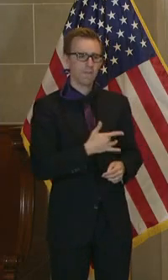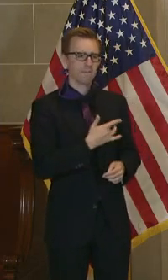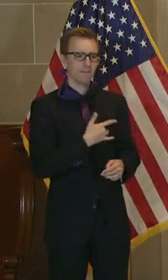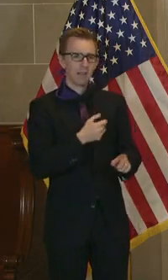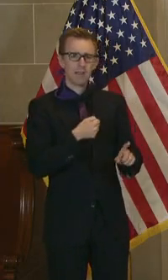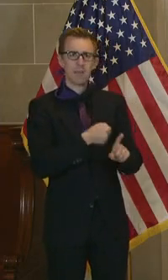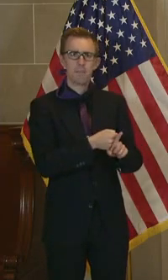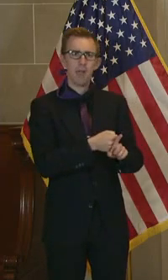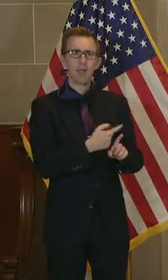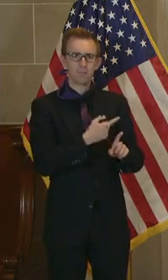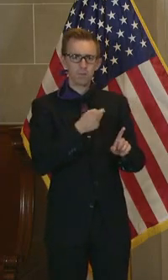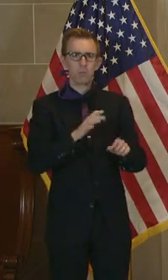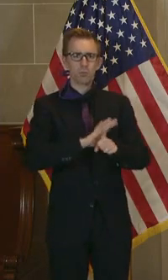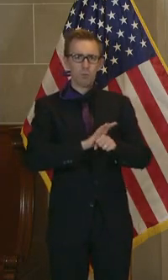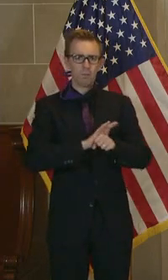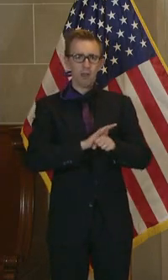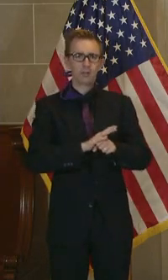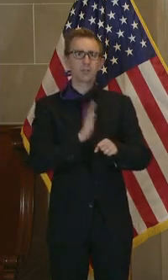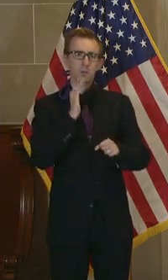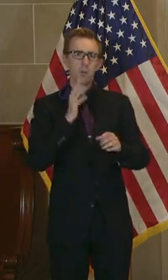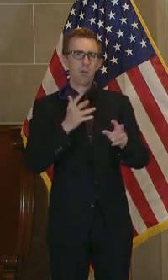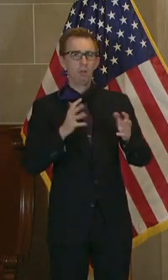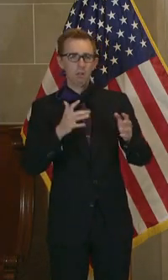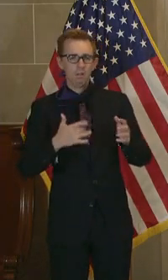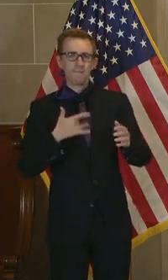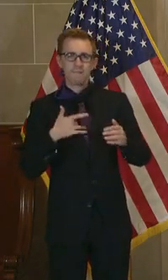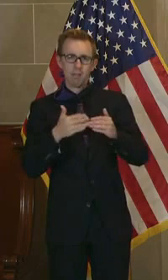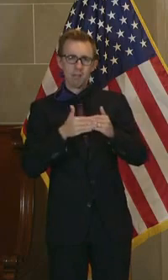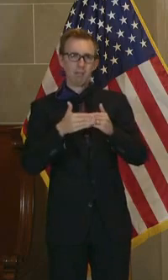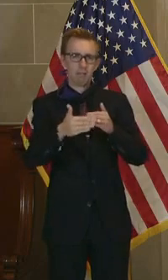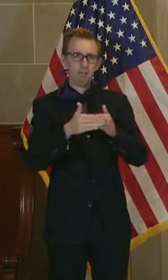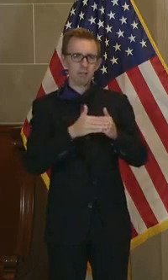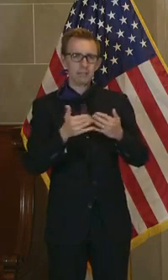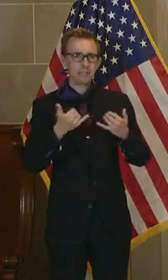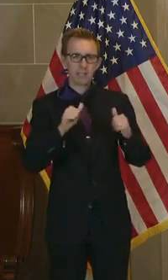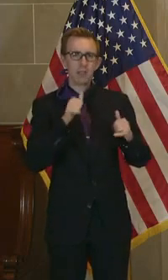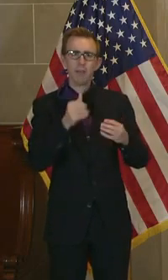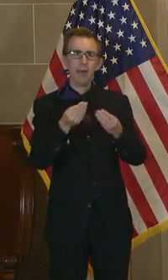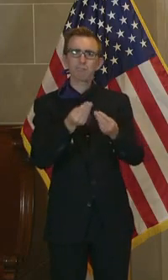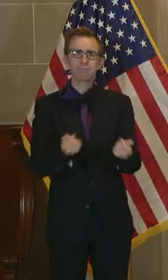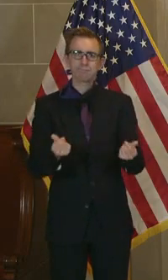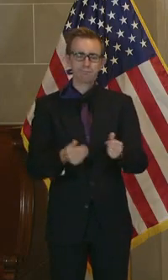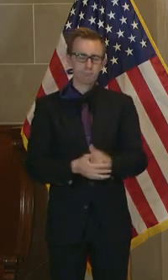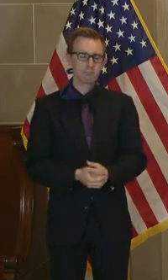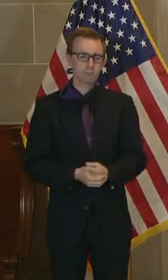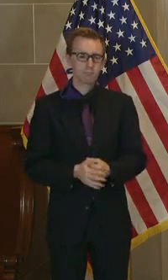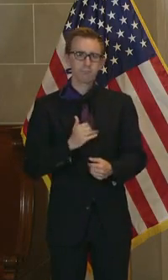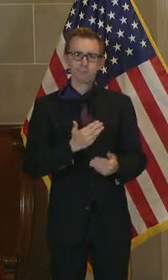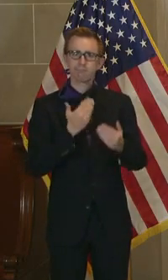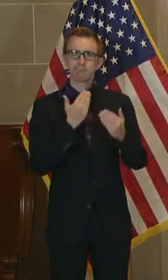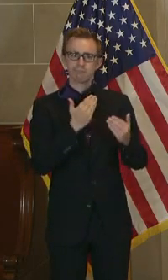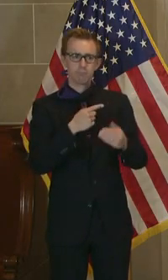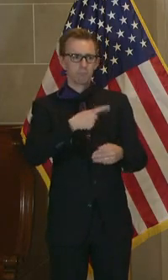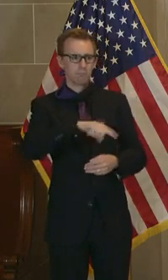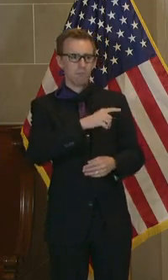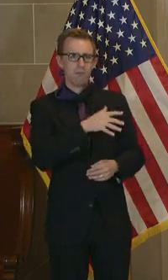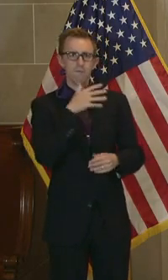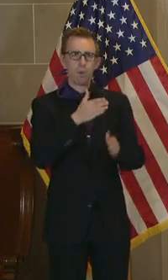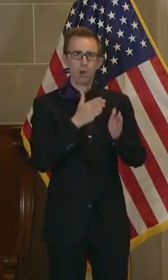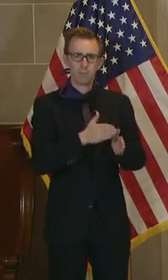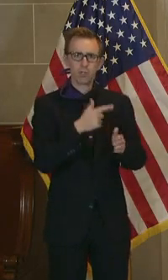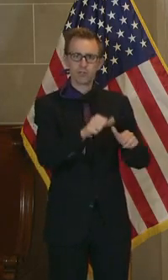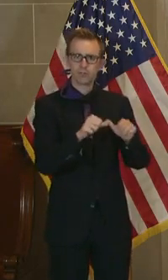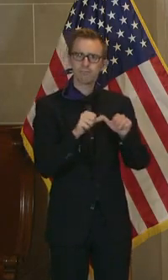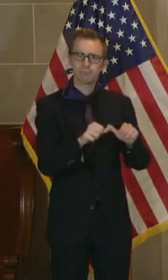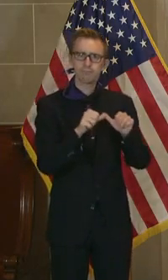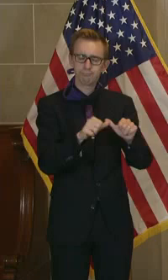for some segments, they will for years to come. I'm thankful for the strength and the resiliency of my fellow farmers. There's been a